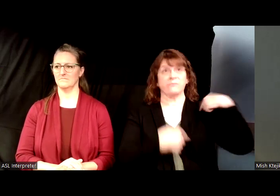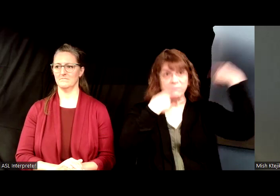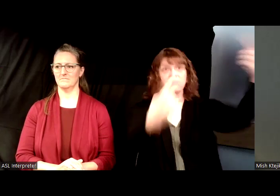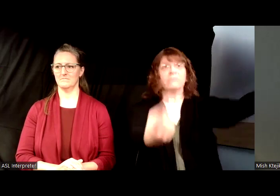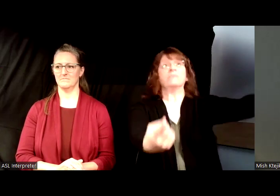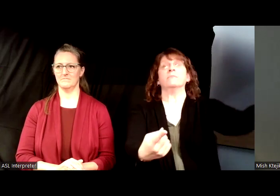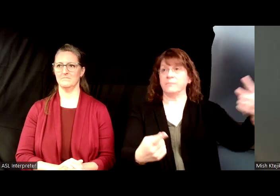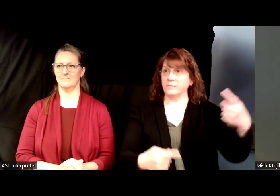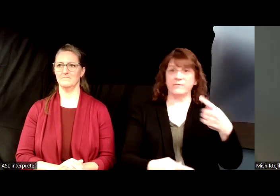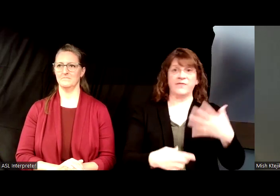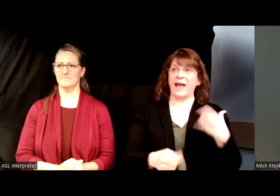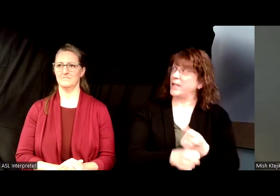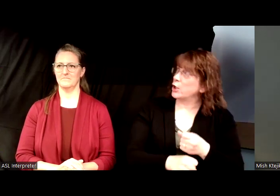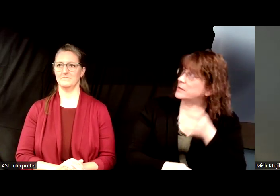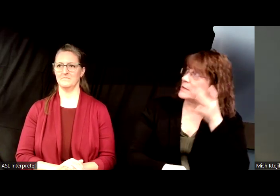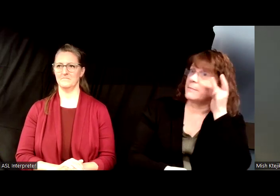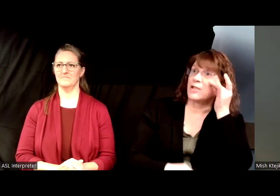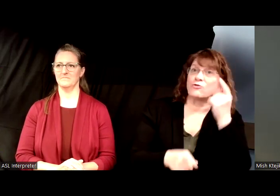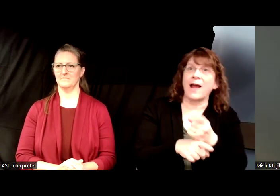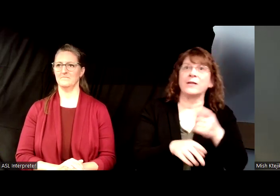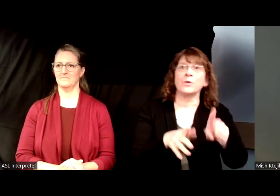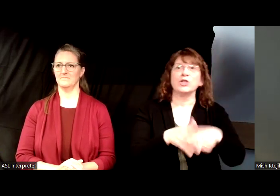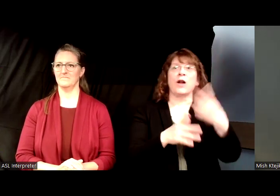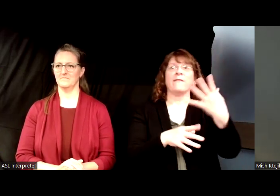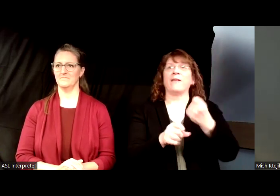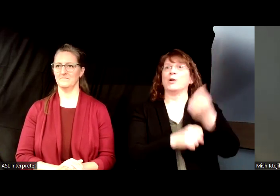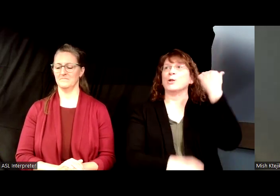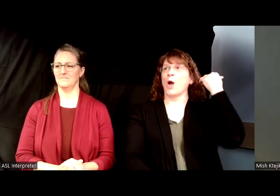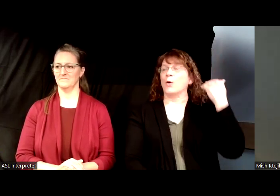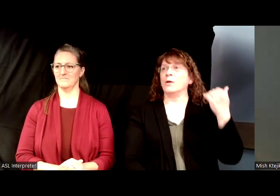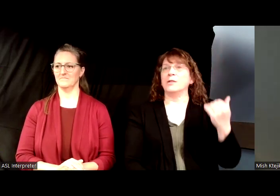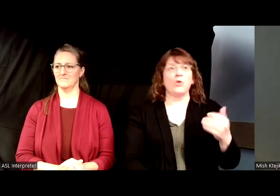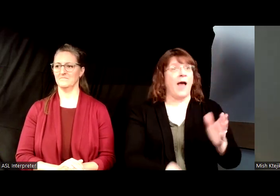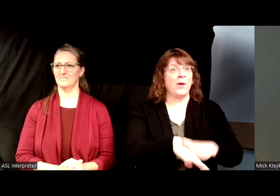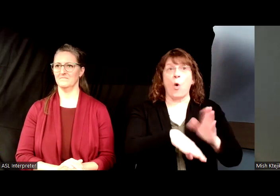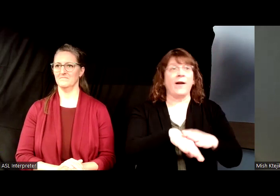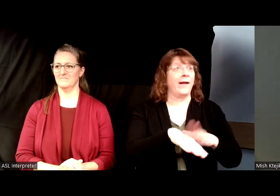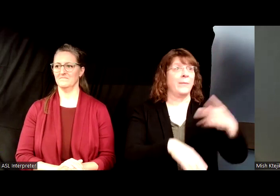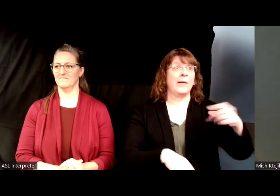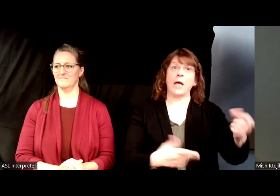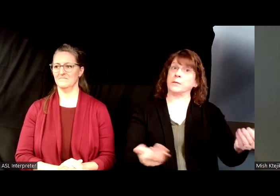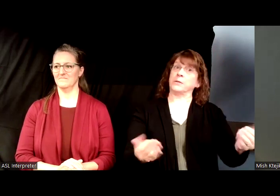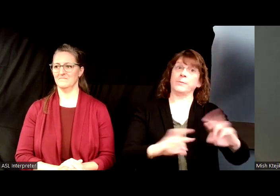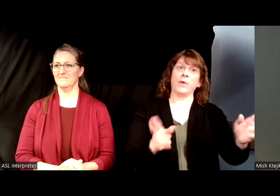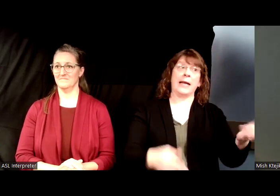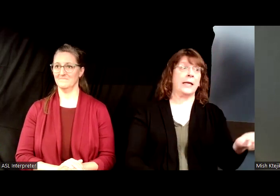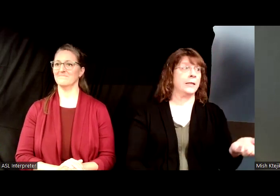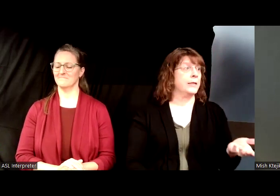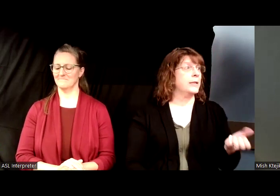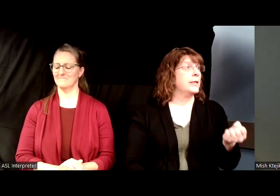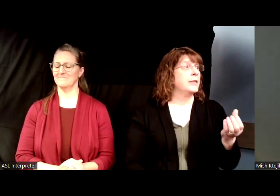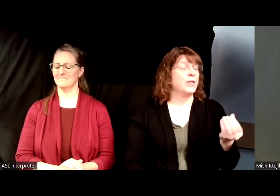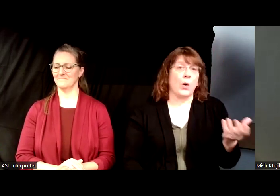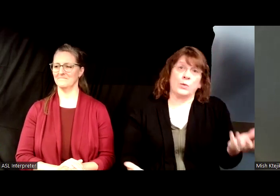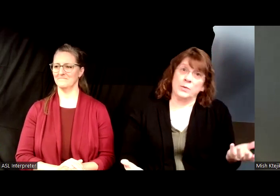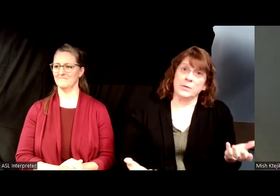pipeline, start to, adjust your budgets now. I don't know how we can communicate that. I've been telling PPS for the last